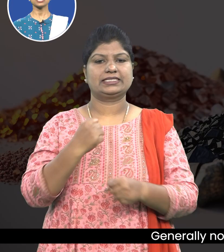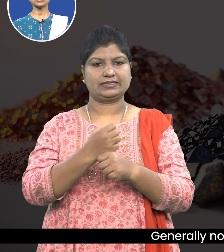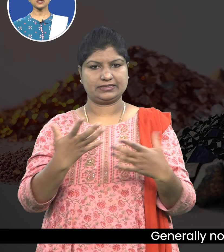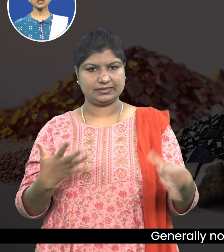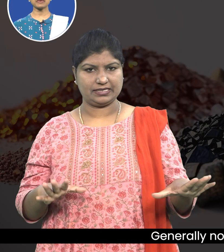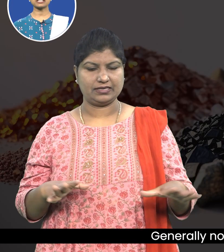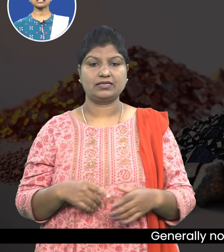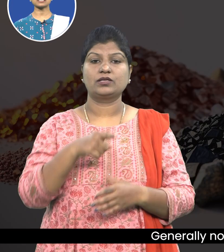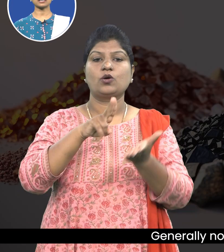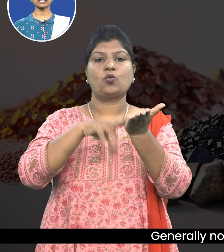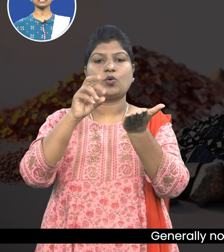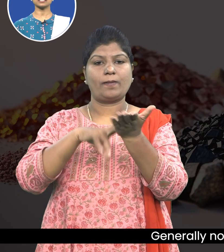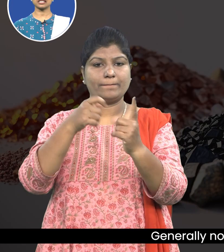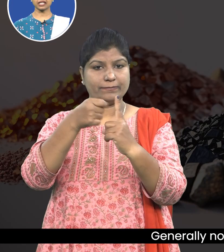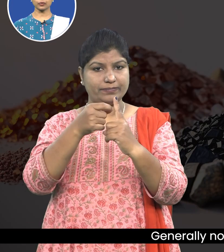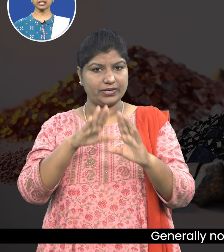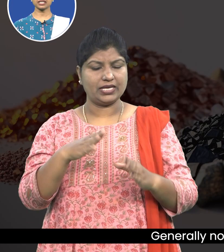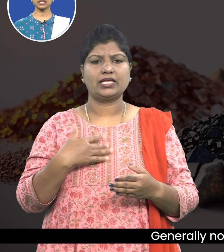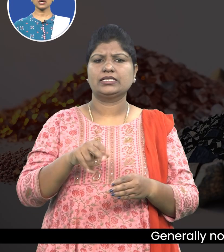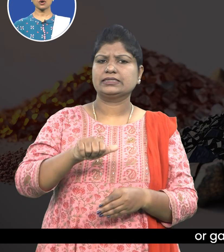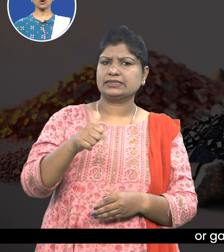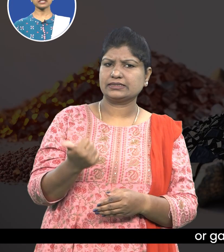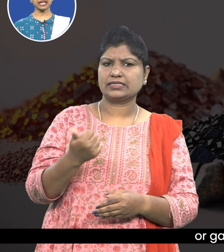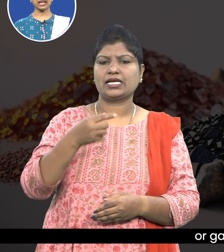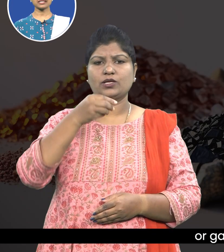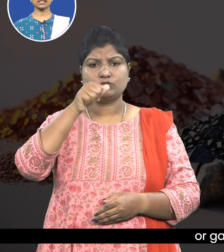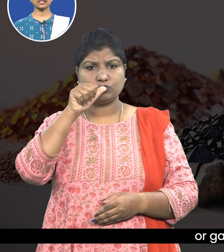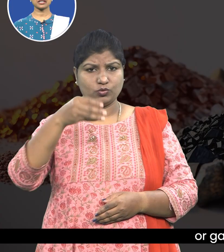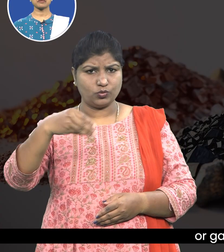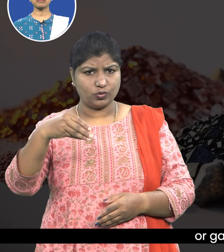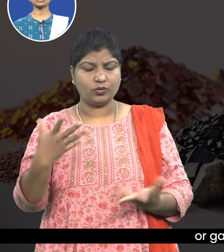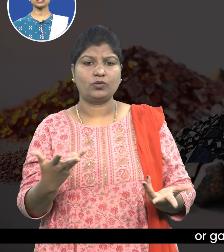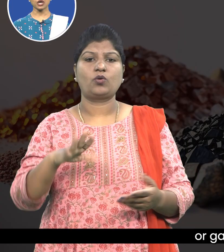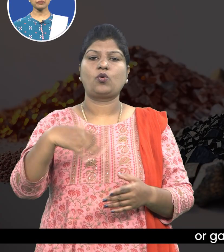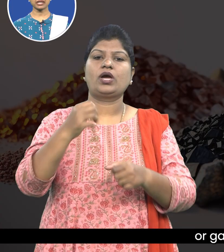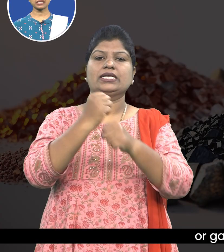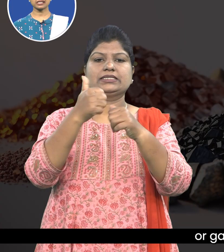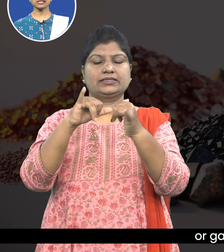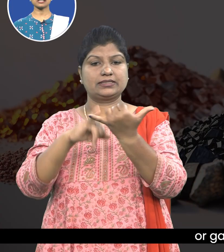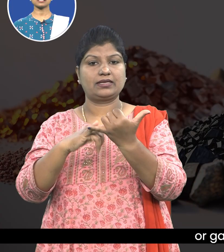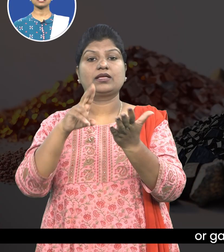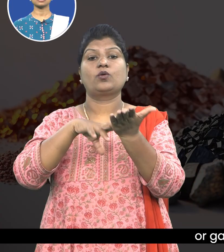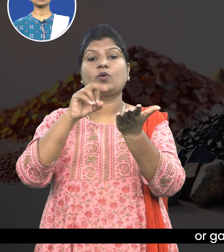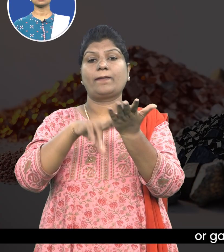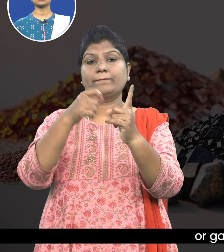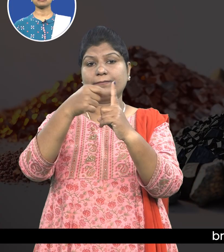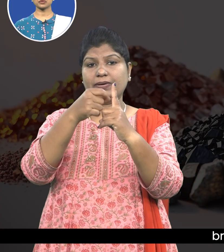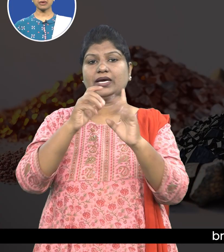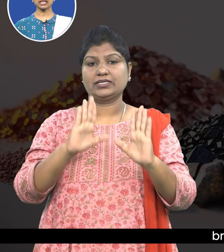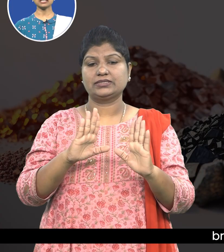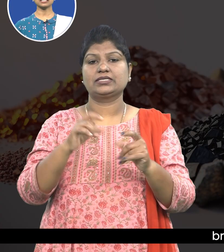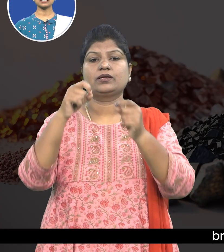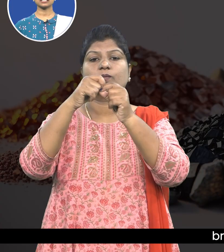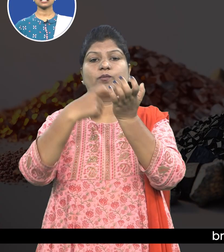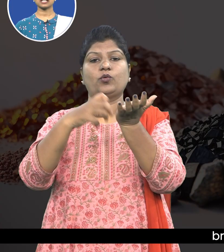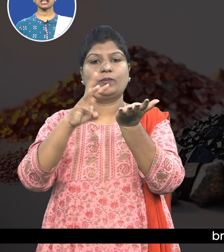Generally, non-metals are either liquid or gas, but non-metals,